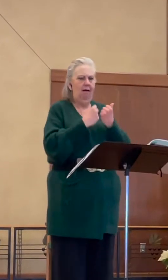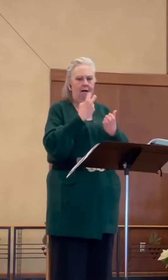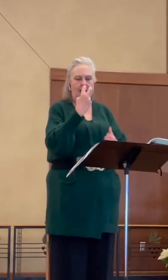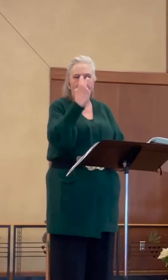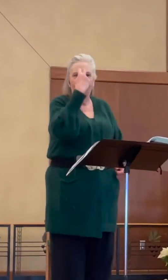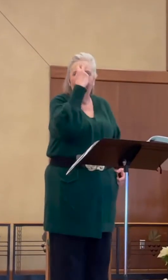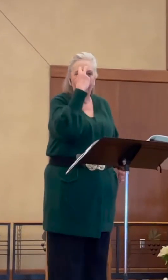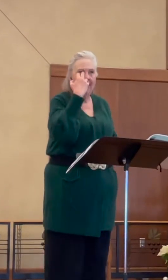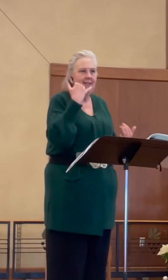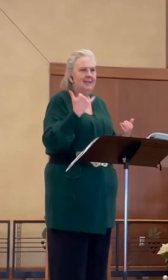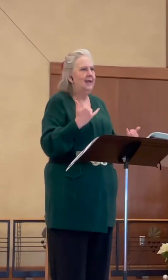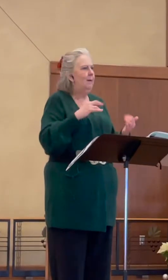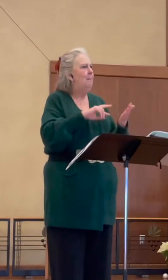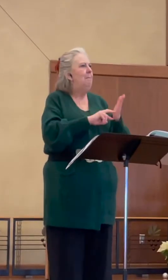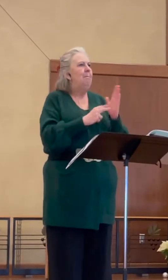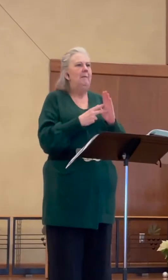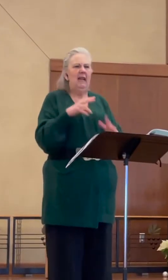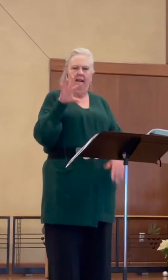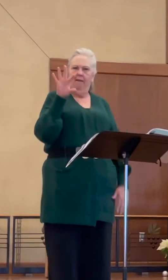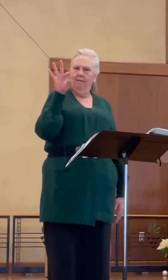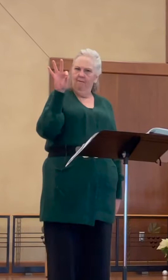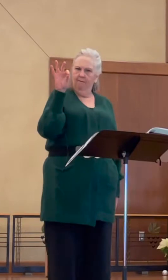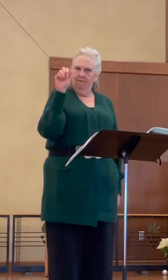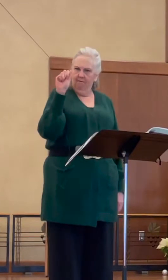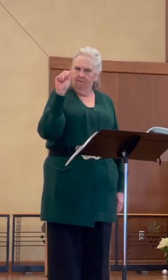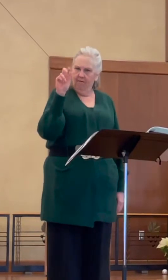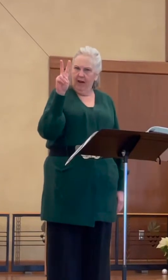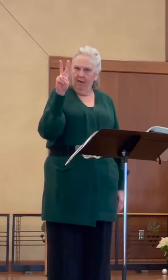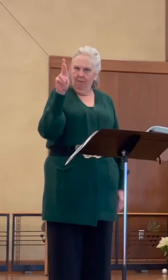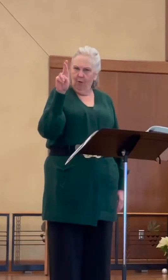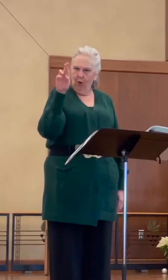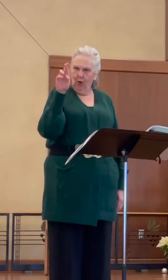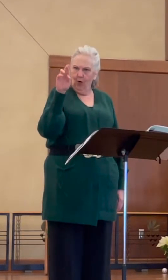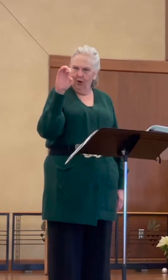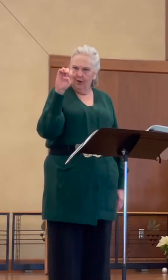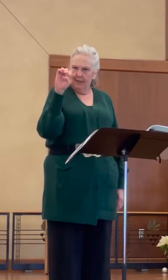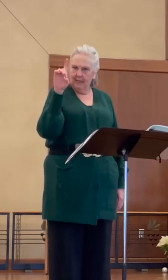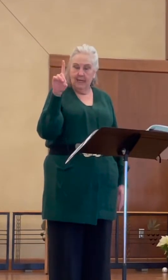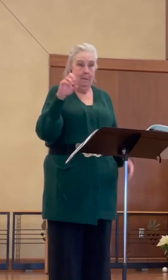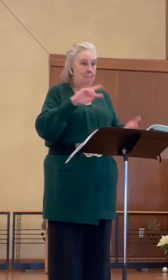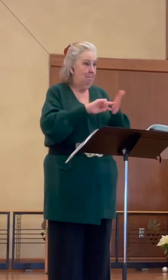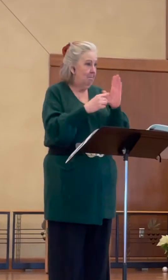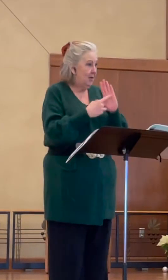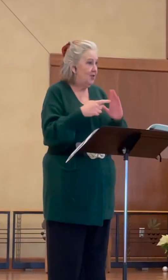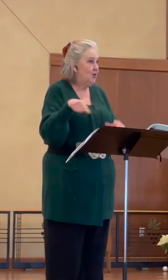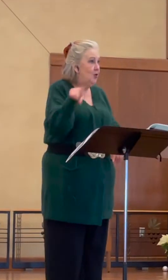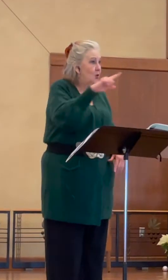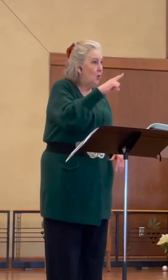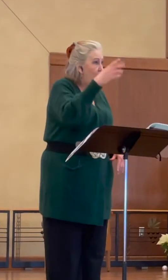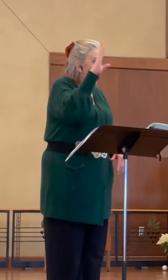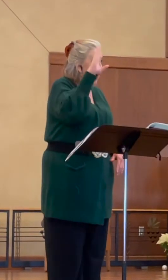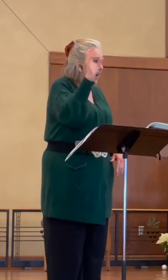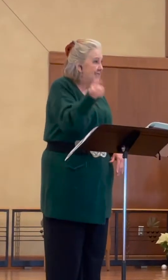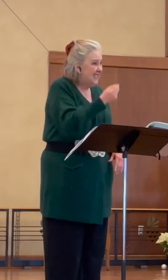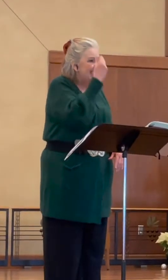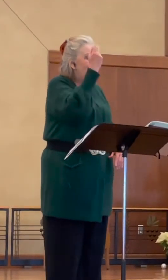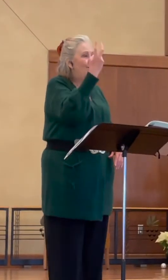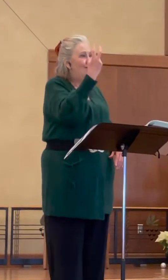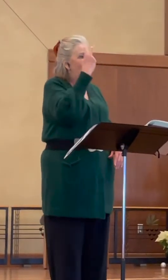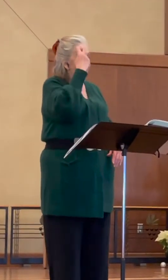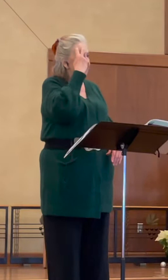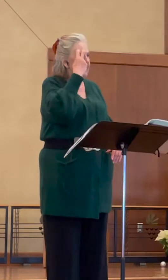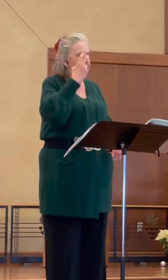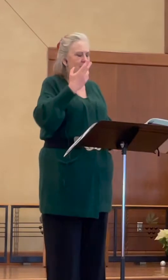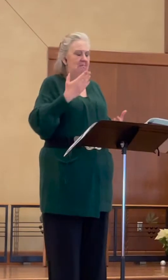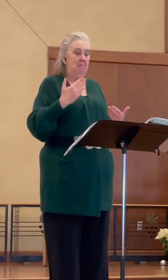mean, to be favored? Well, it means you are God's favorites. Can you even believe that? You might think, well, maybe not me,